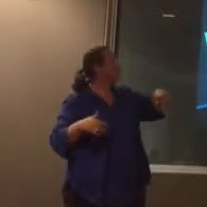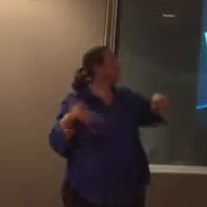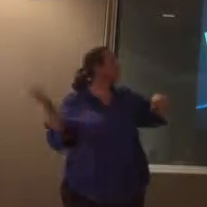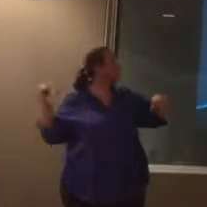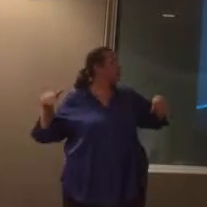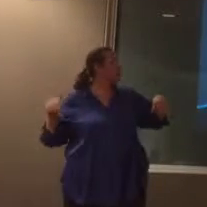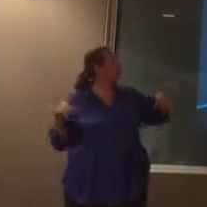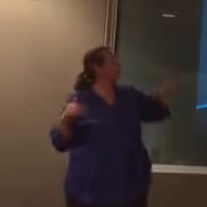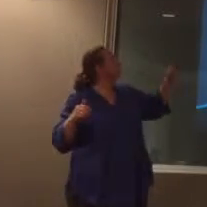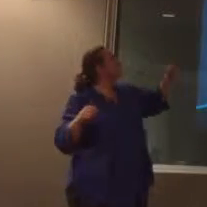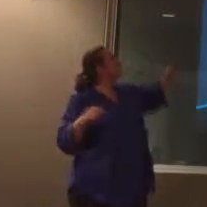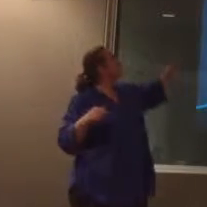So again, if you're going to be late,